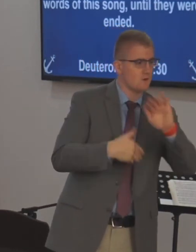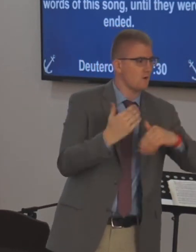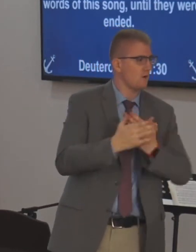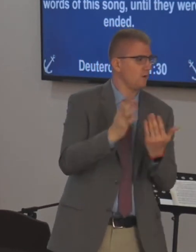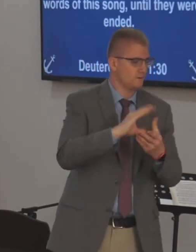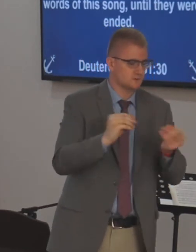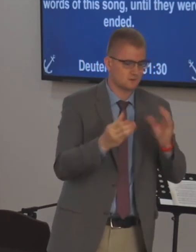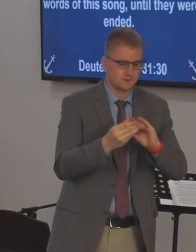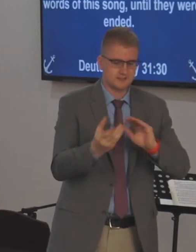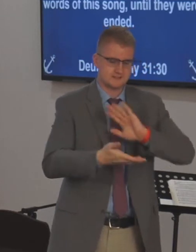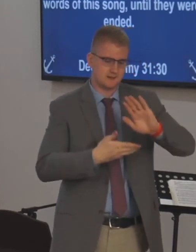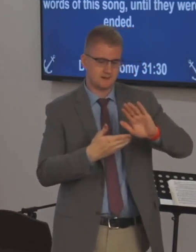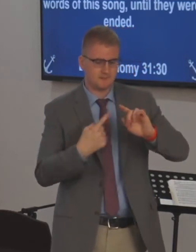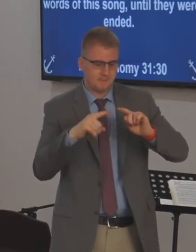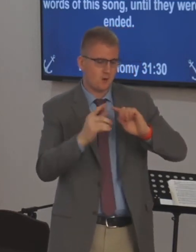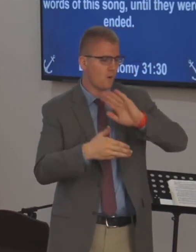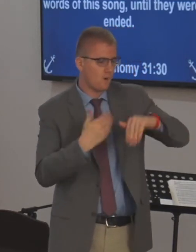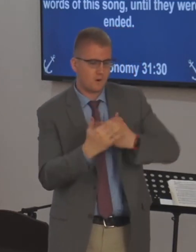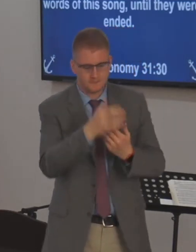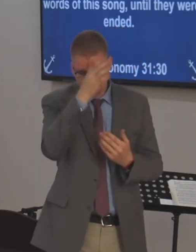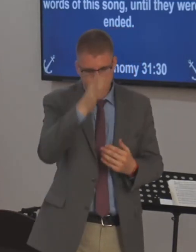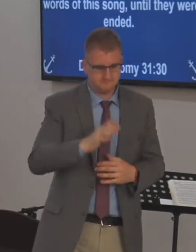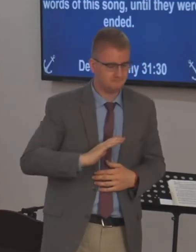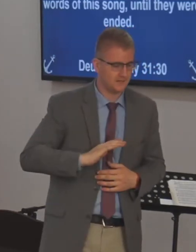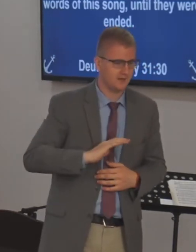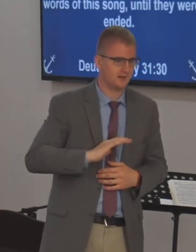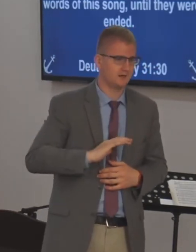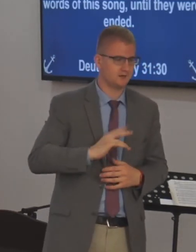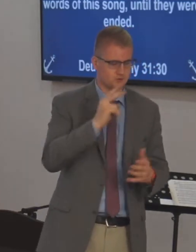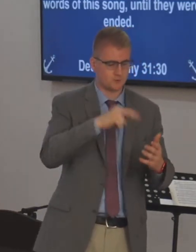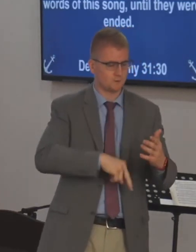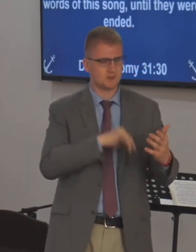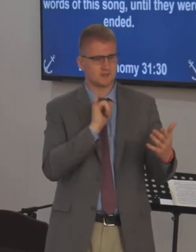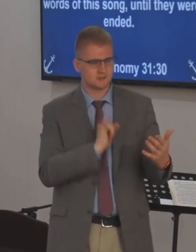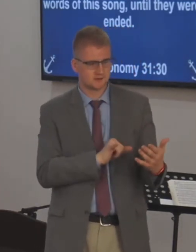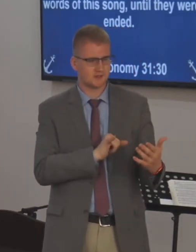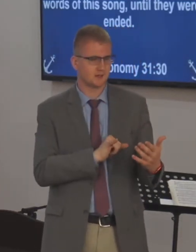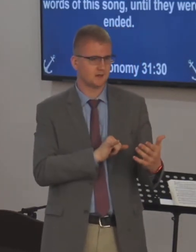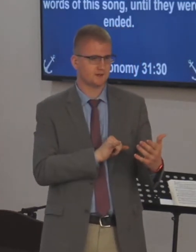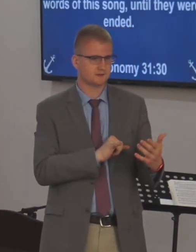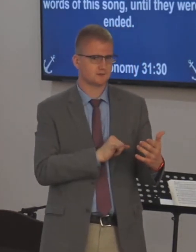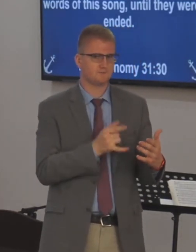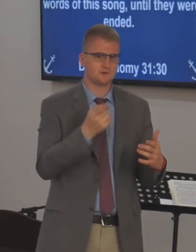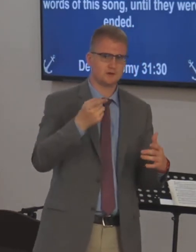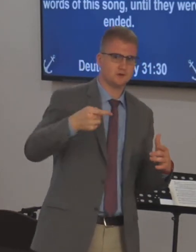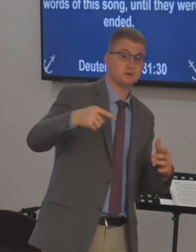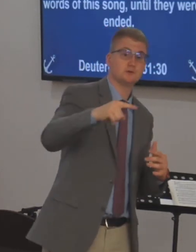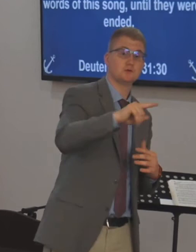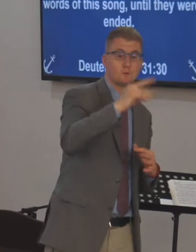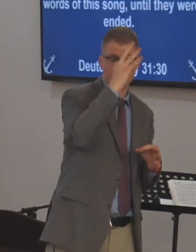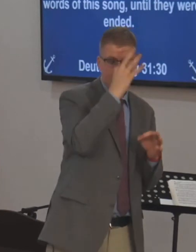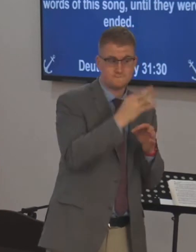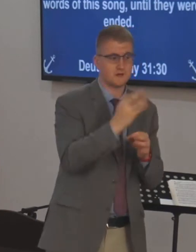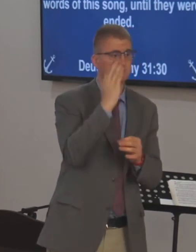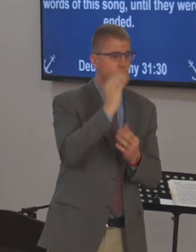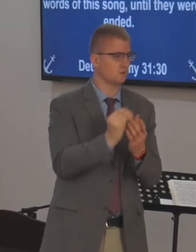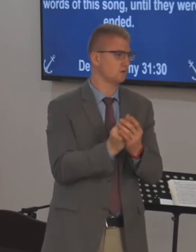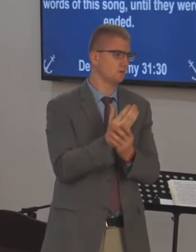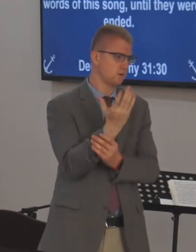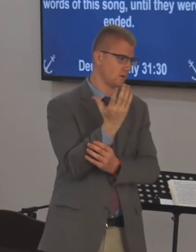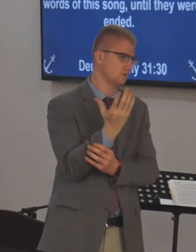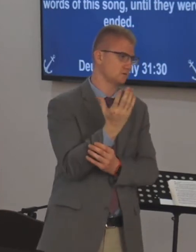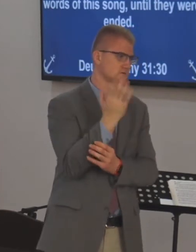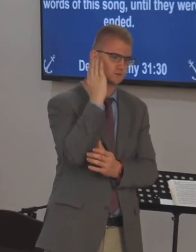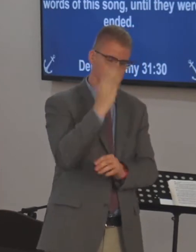all those men, Moses, this one right here, is that you read that, you want to know something? Your faith will grow. Your faith will